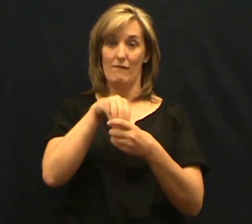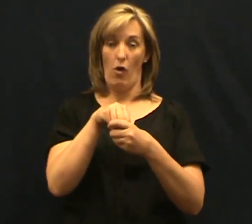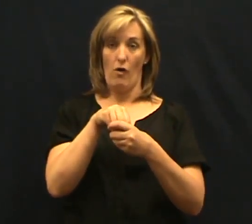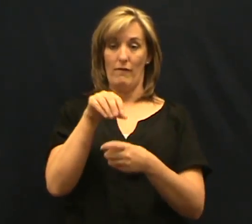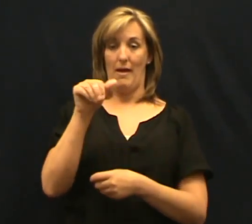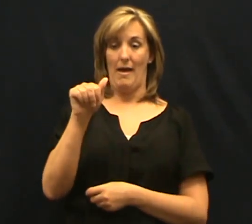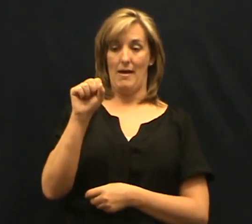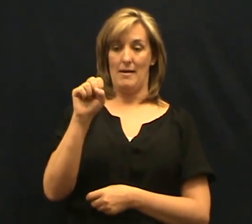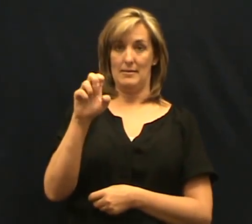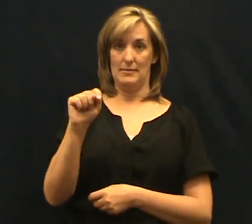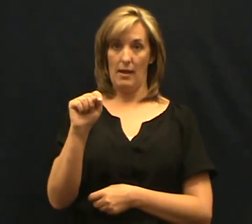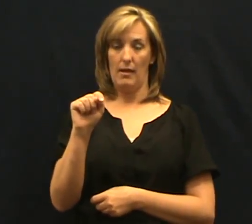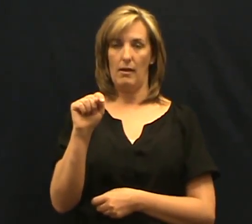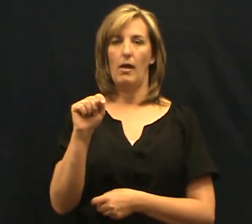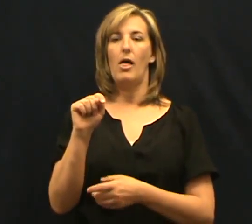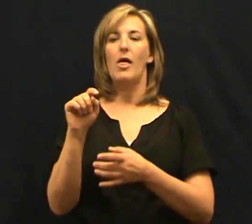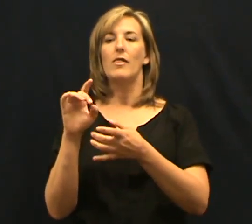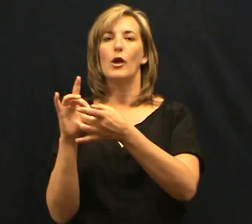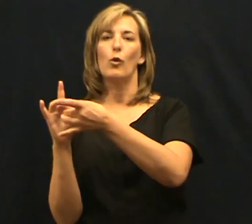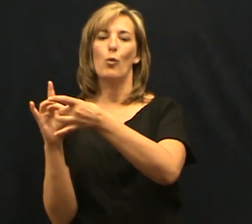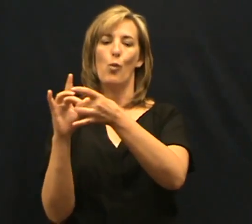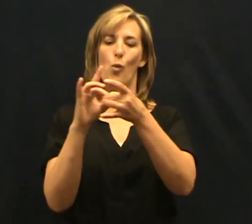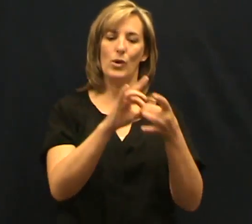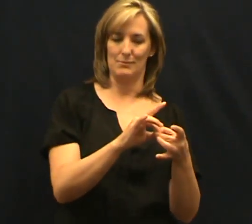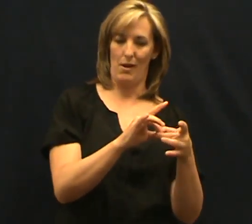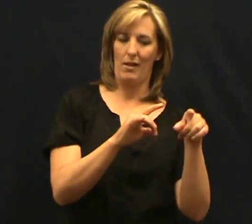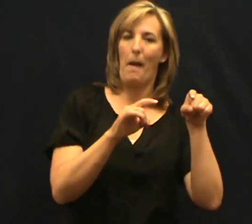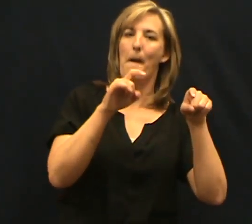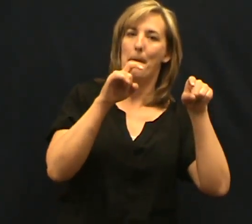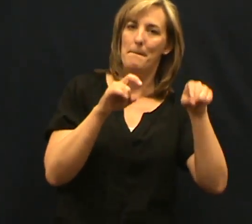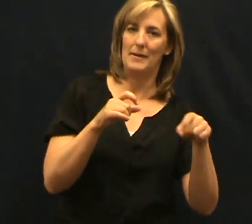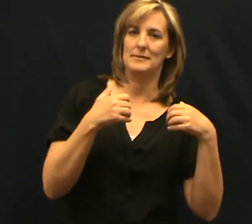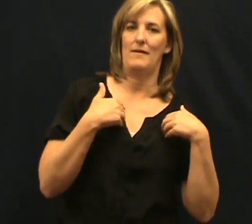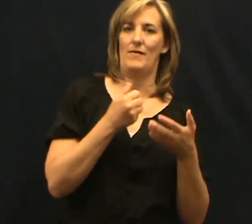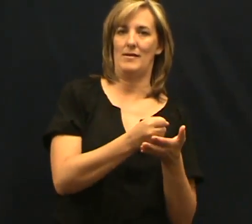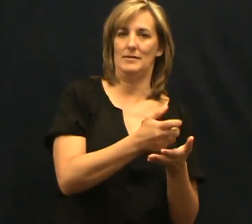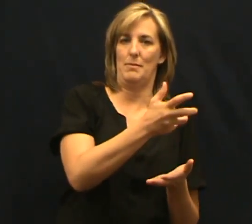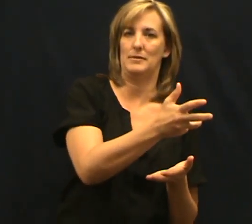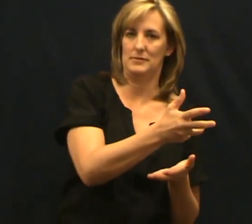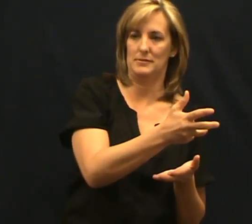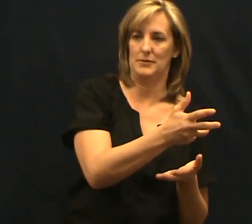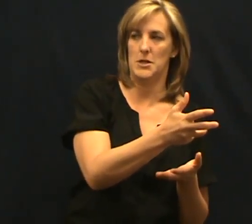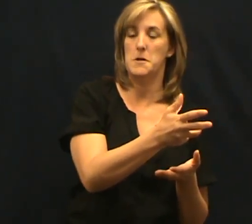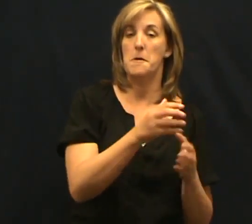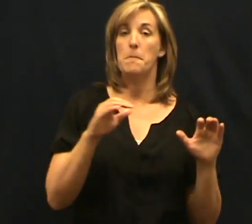the corresponding account must be an expense account. If we are doing a deferral